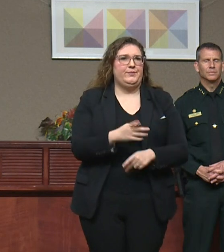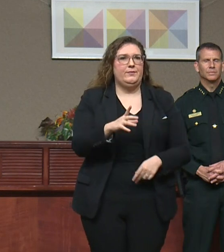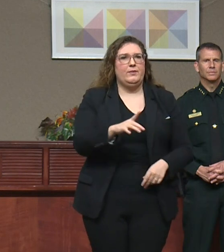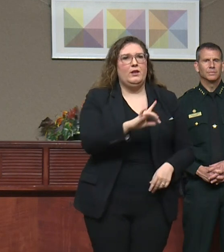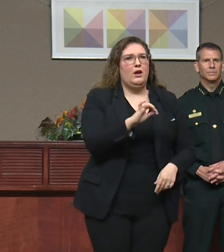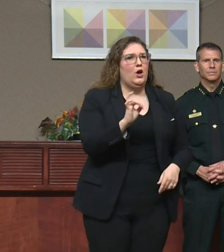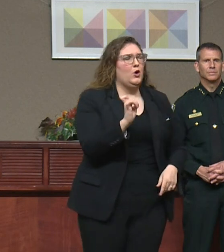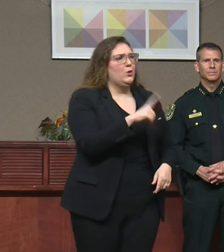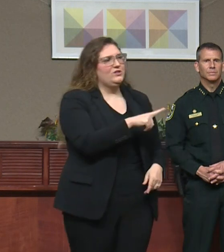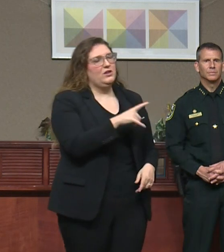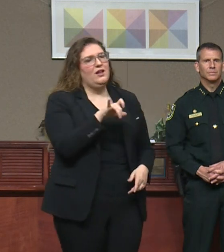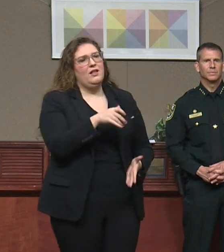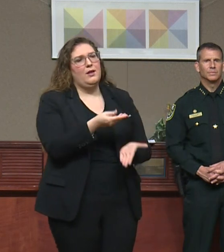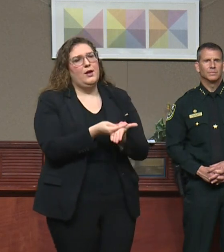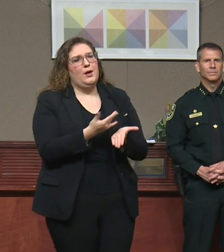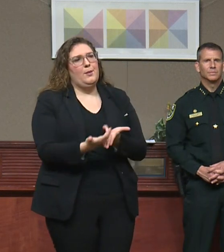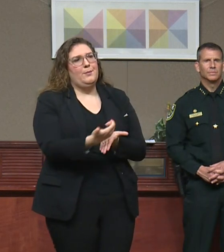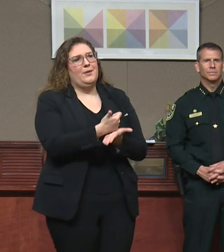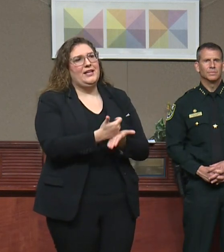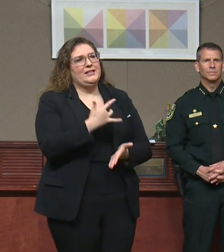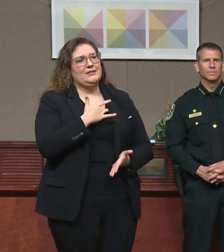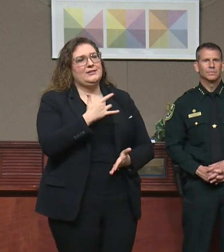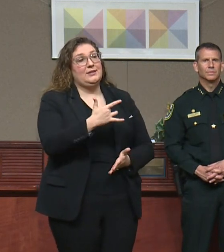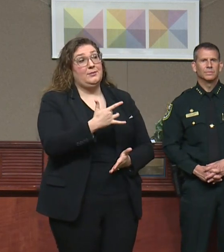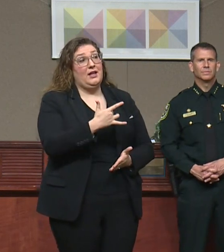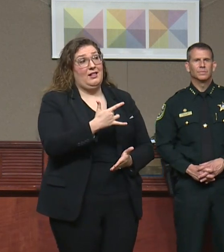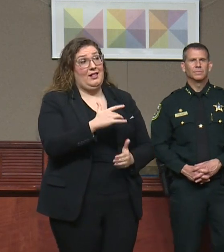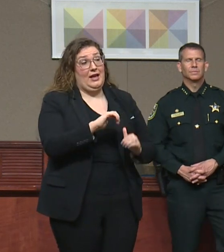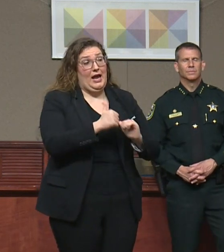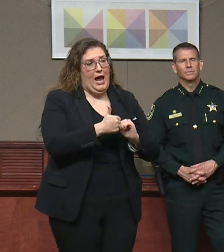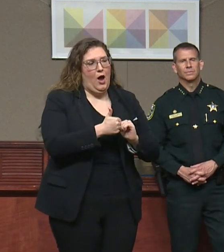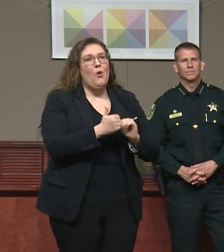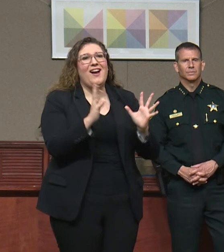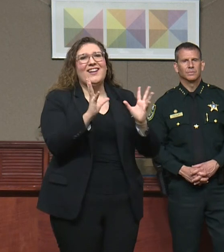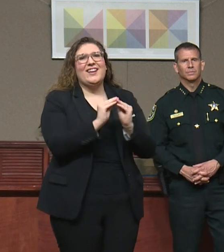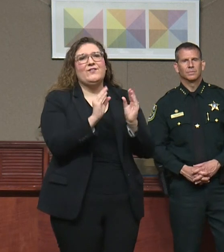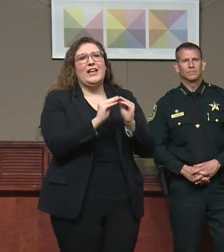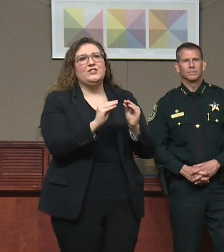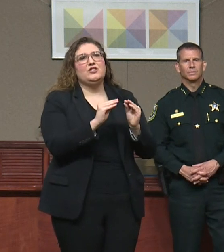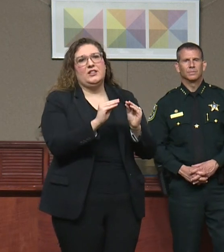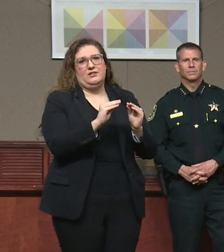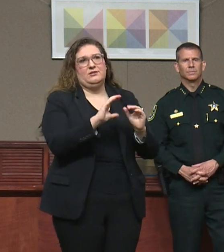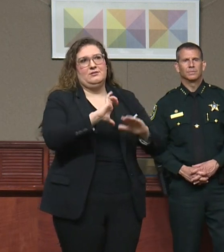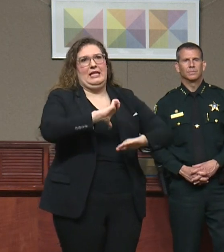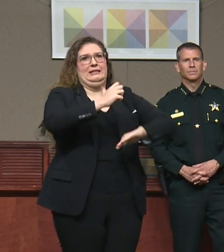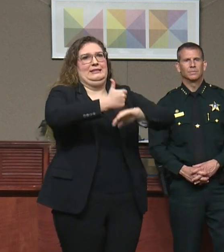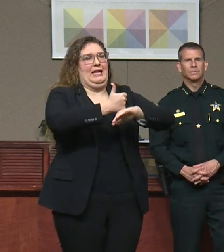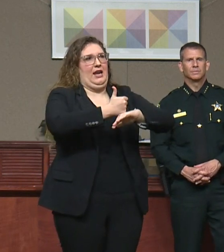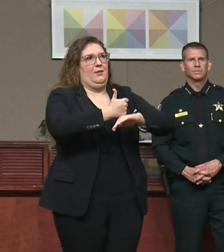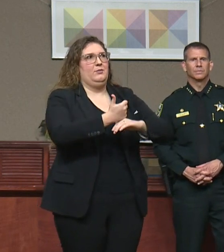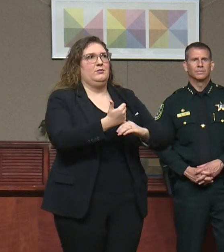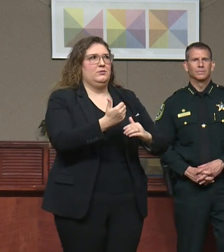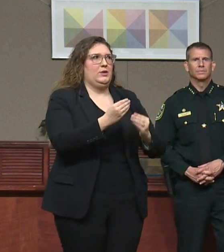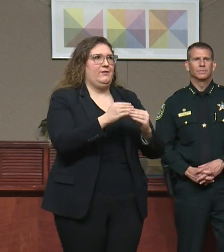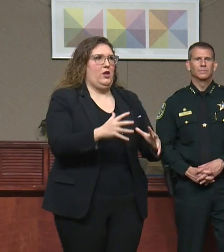revenue does come from conventions. The county has lost hundreds of millions of dollars, obviously, since conventions had to be